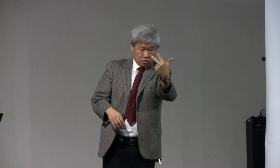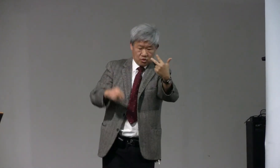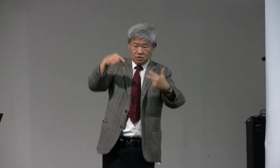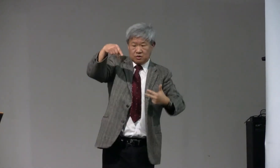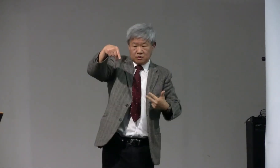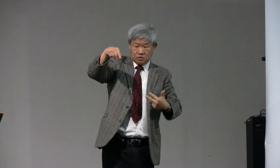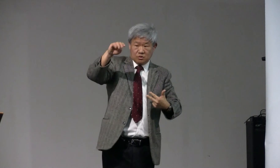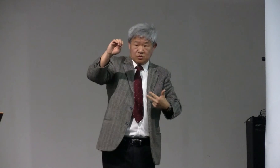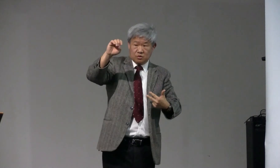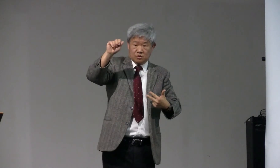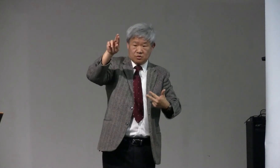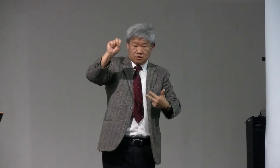So,